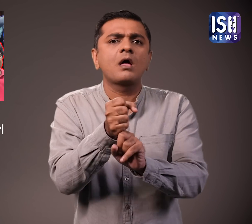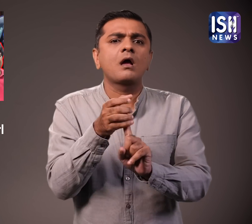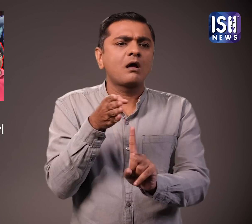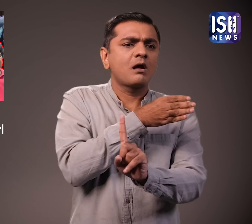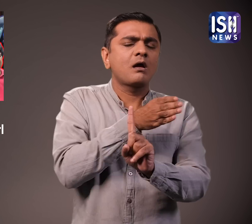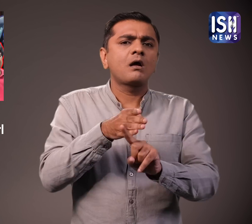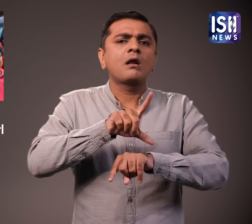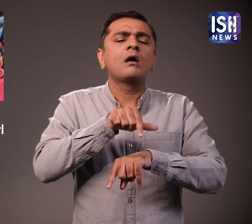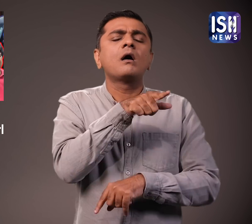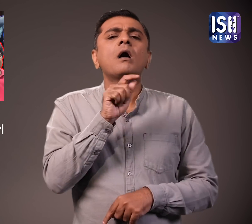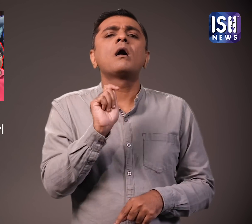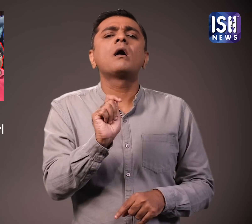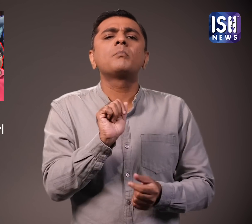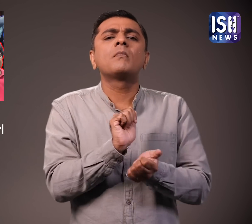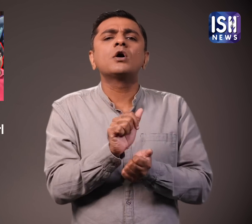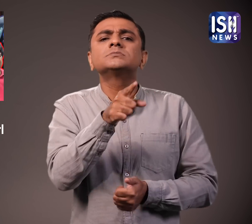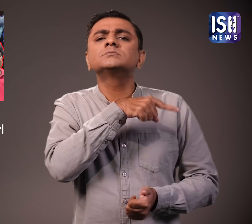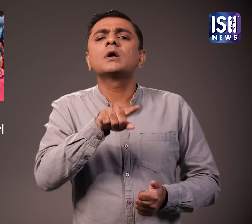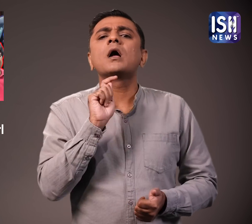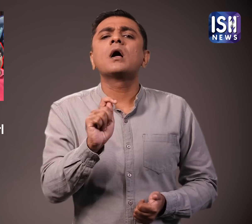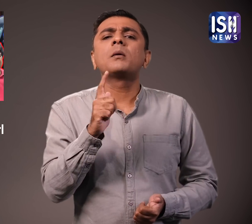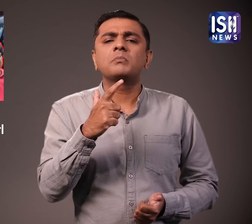Why was there a delay in the arrest? She has demanded an investigation.